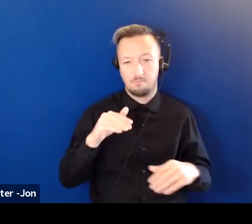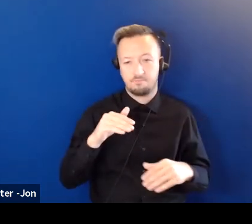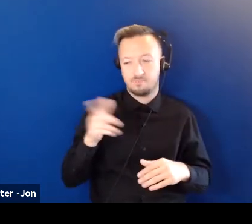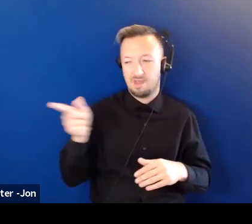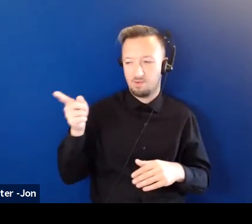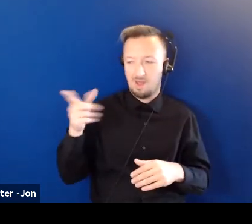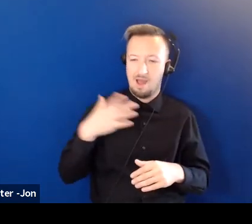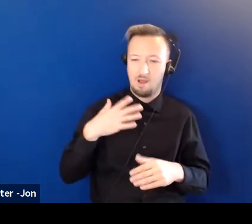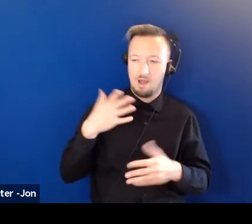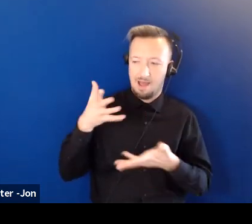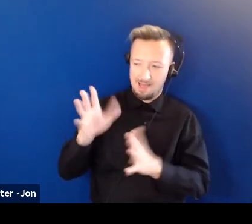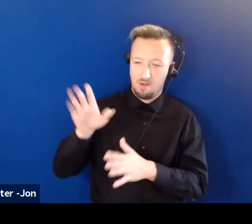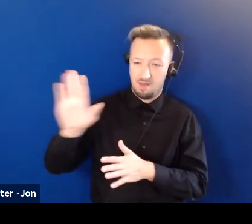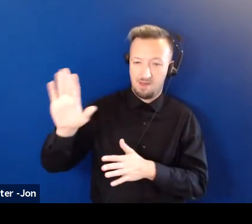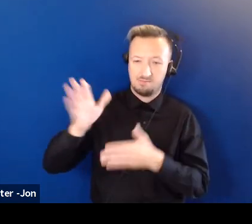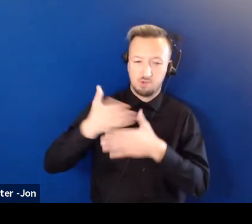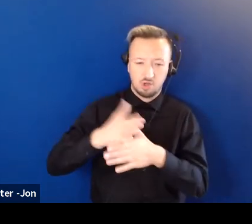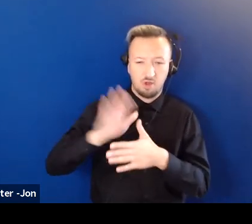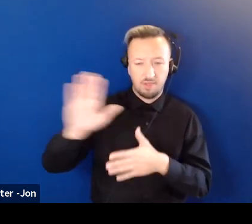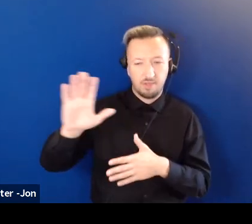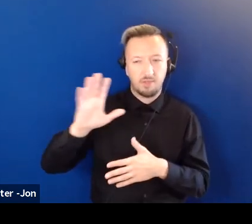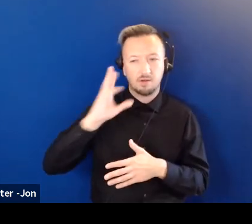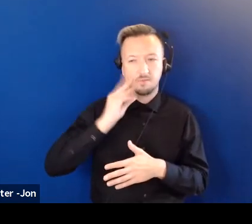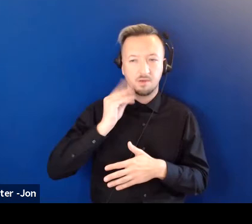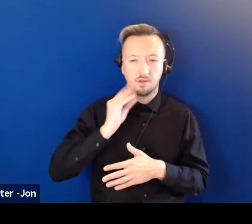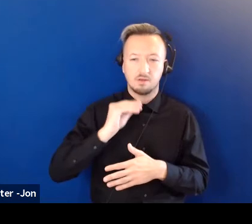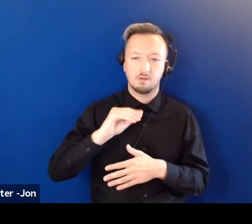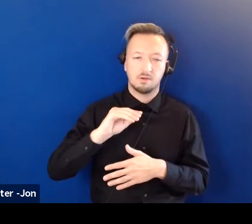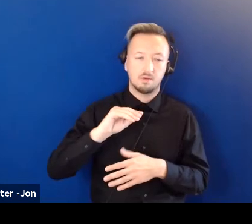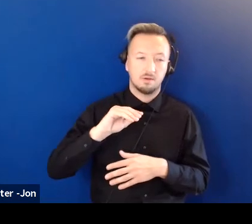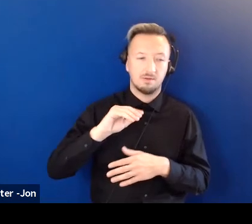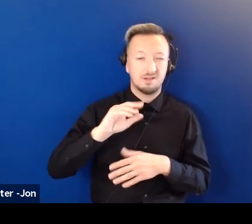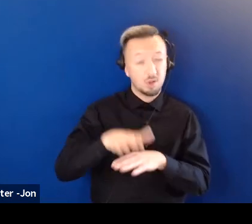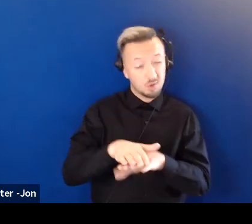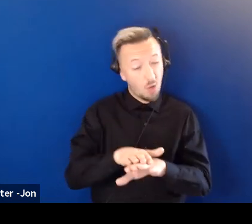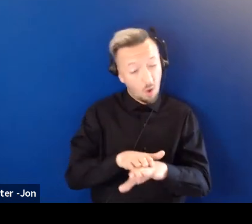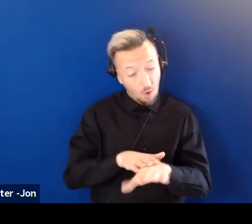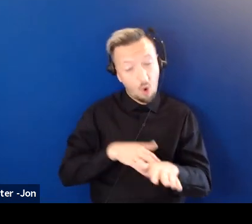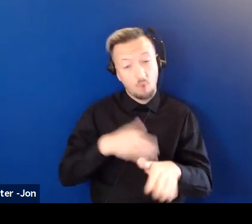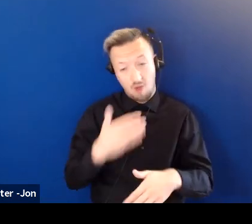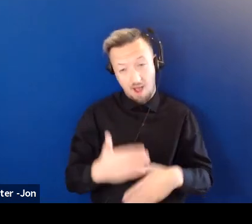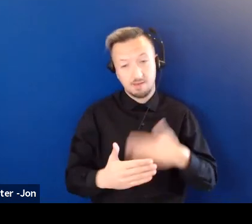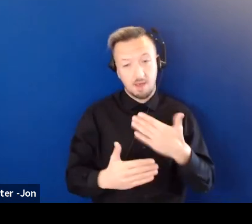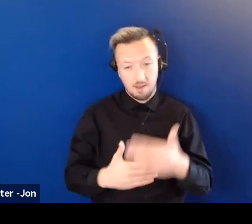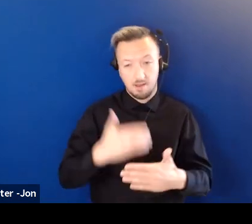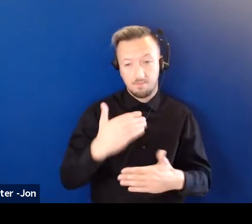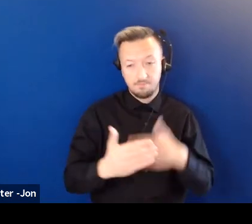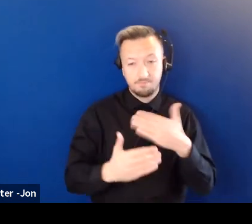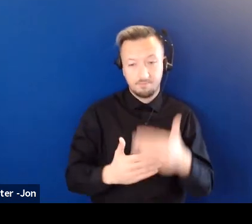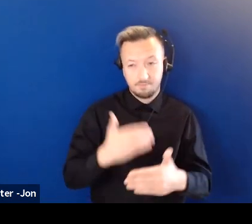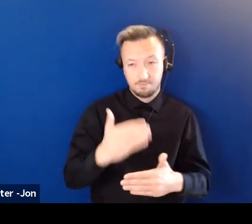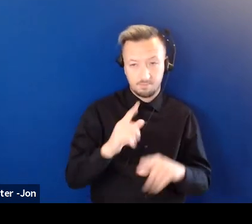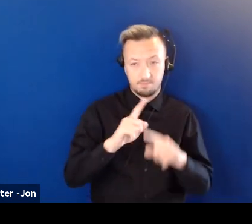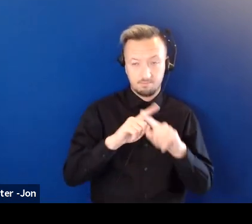their opinions. And it's a slow process, but I honestly feel like